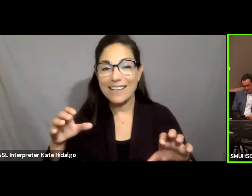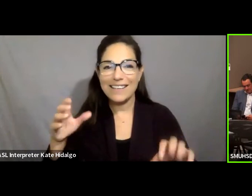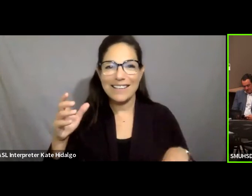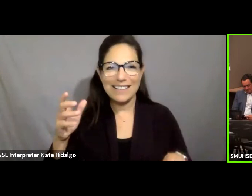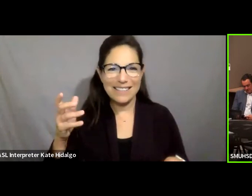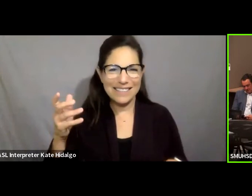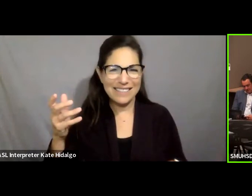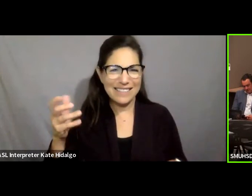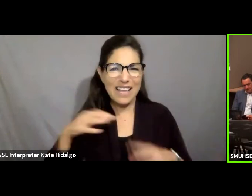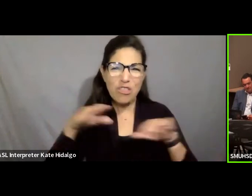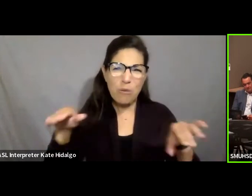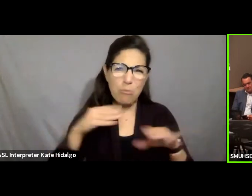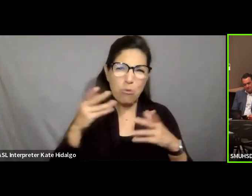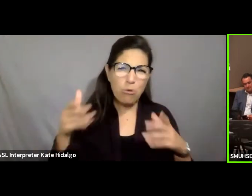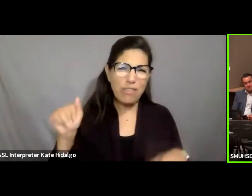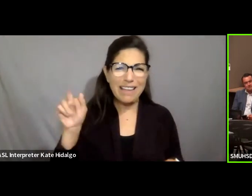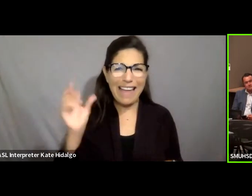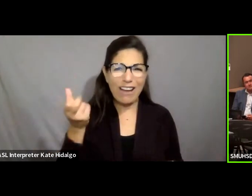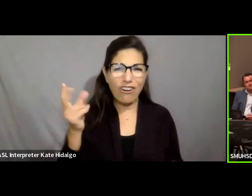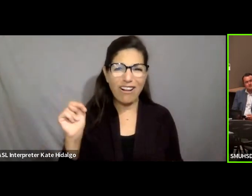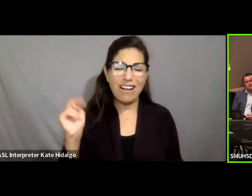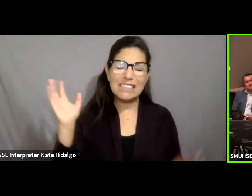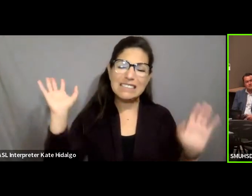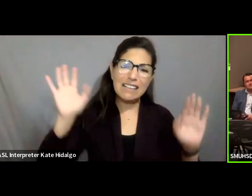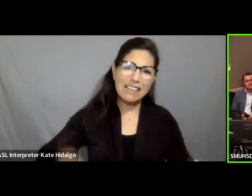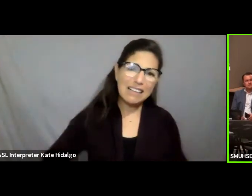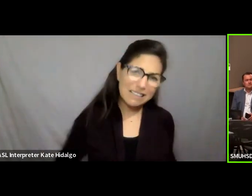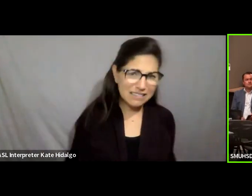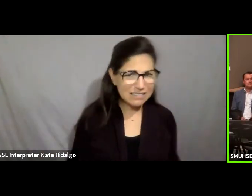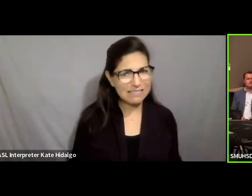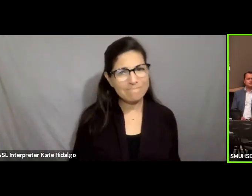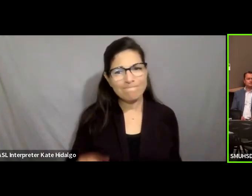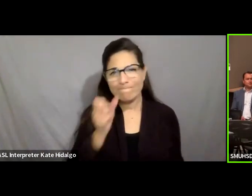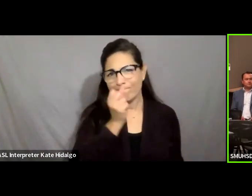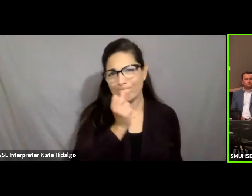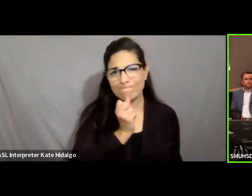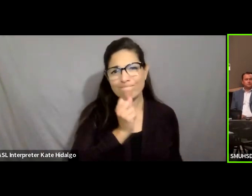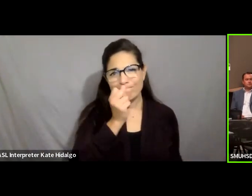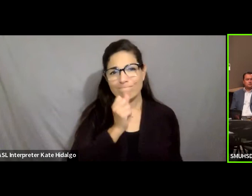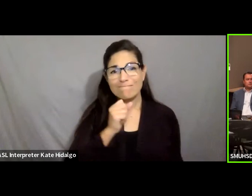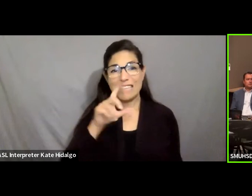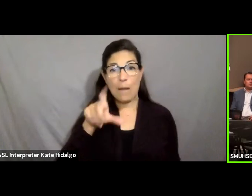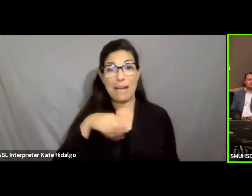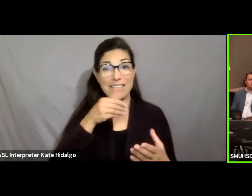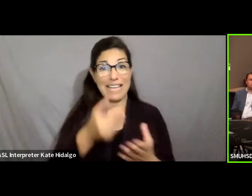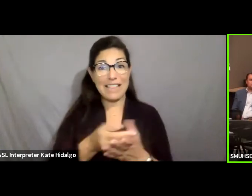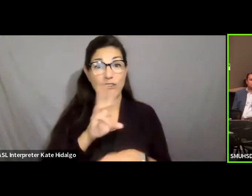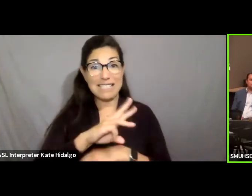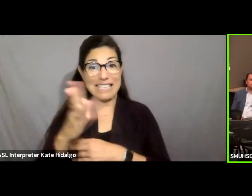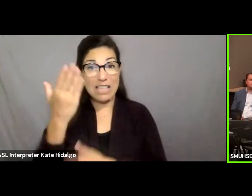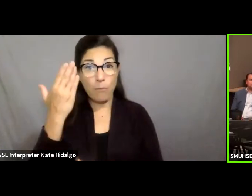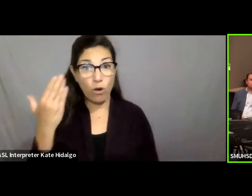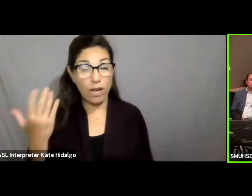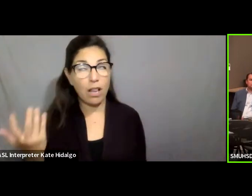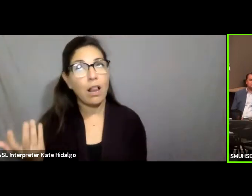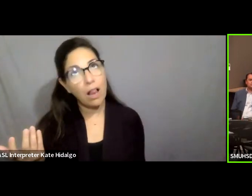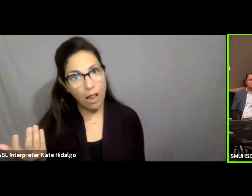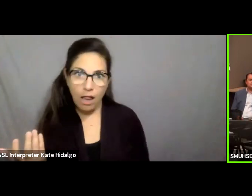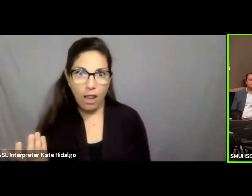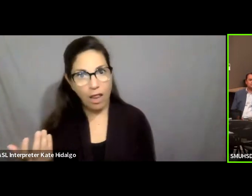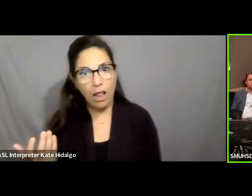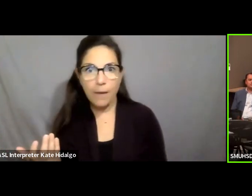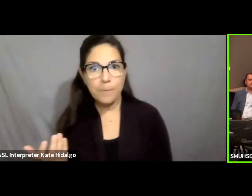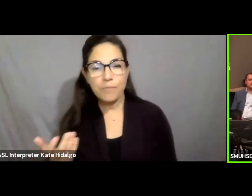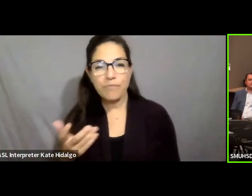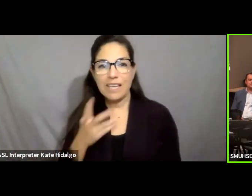the pool thing in Aragon's killing us. And I might have to be there at 6:30 tomorrow morning. I think Brad's shoes will fall off if he